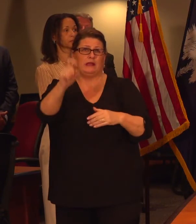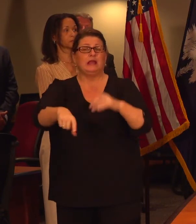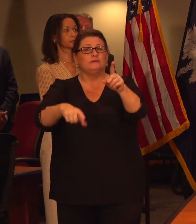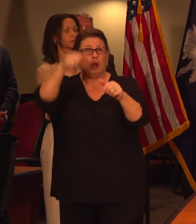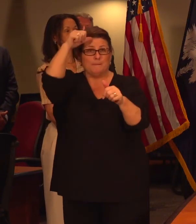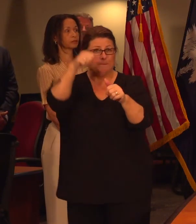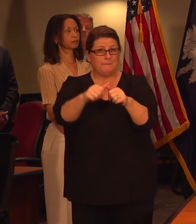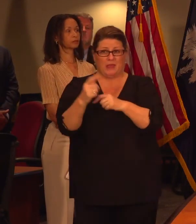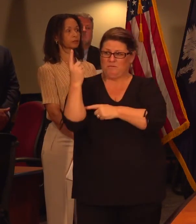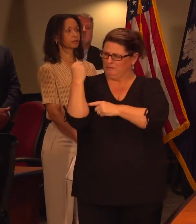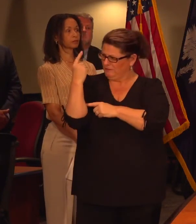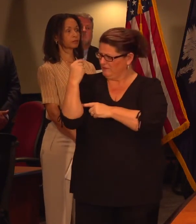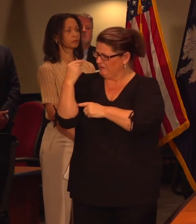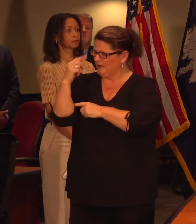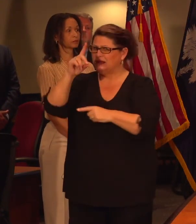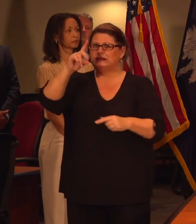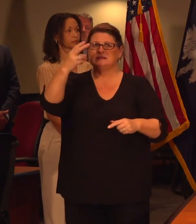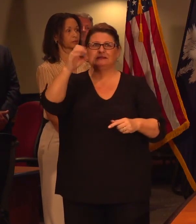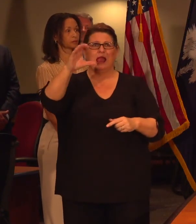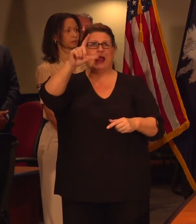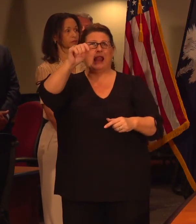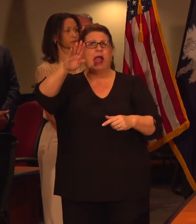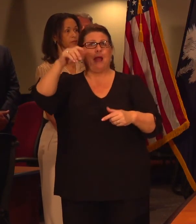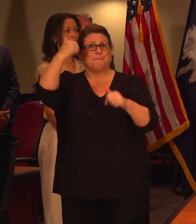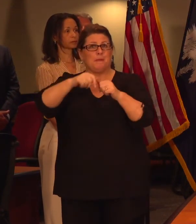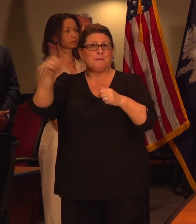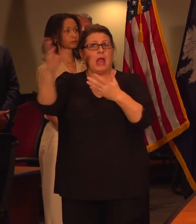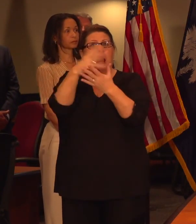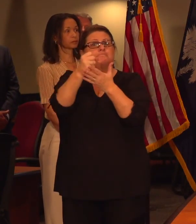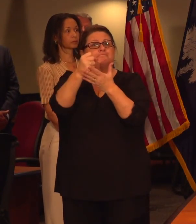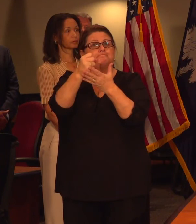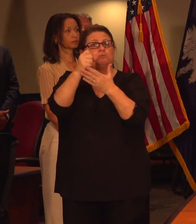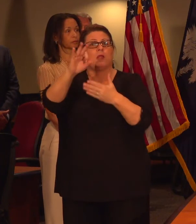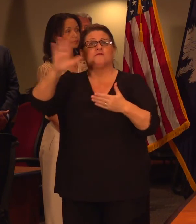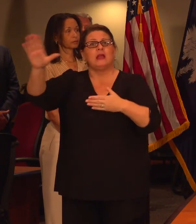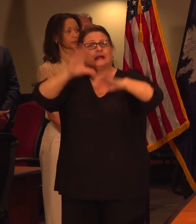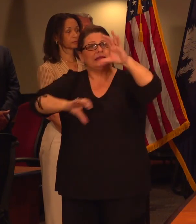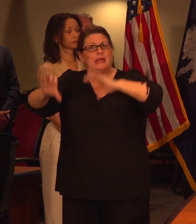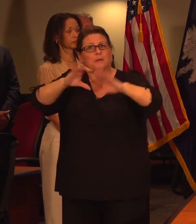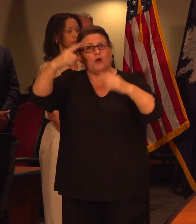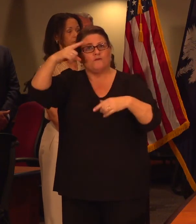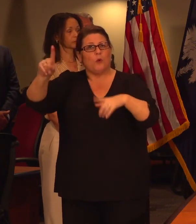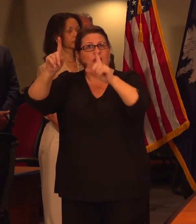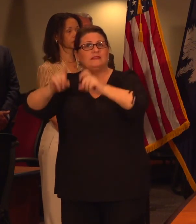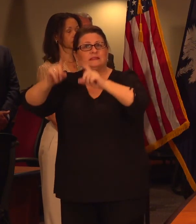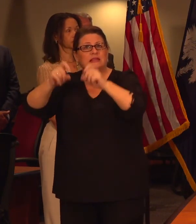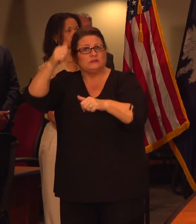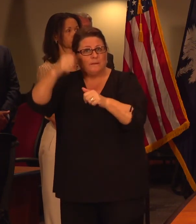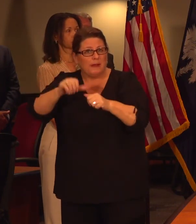ago, the DHEC lab ran out just about of the reagent that's used for the test. Well, we ended